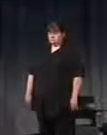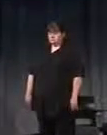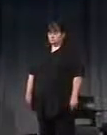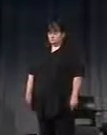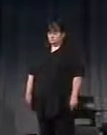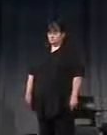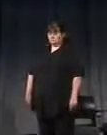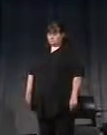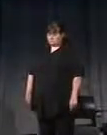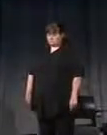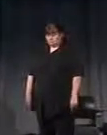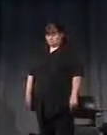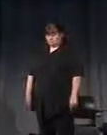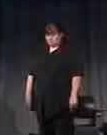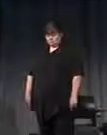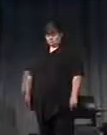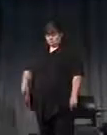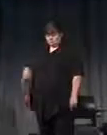We're good.